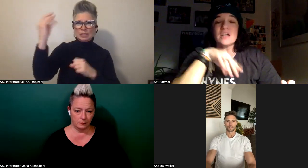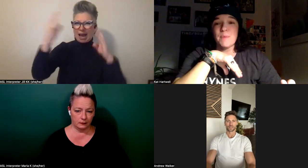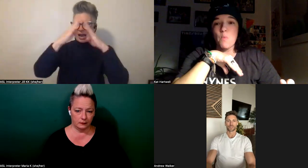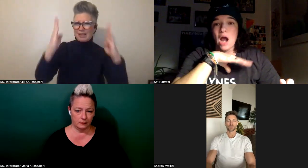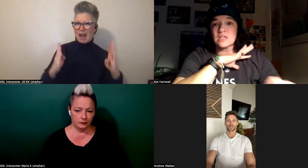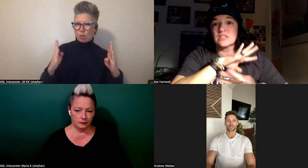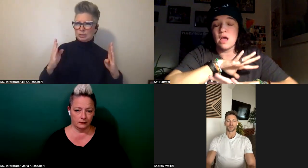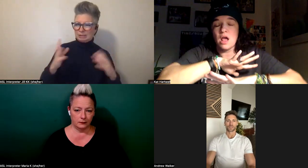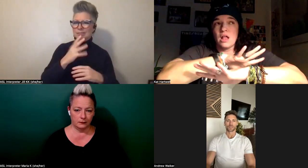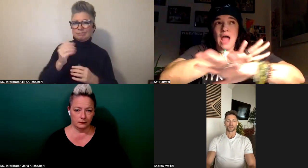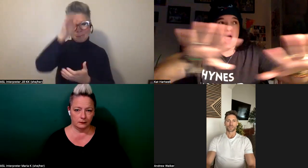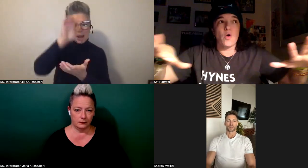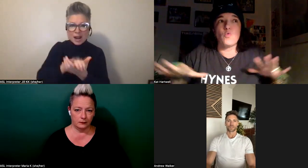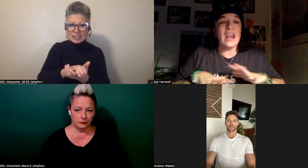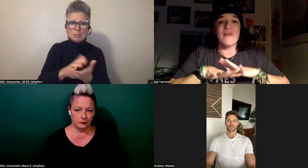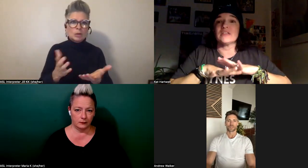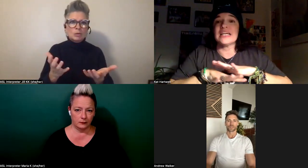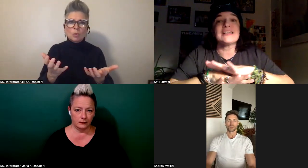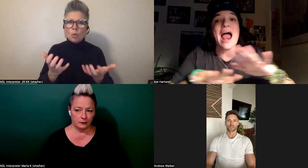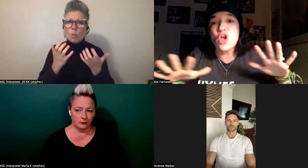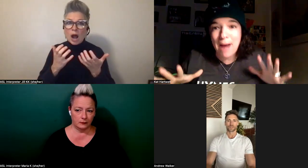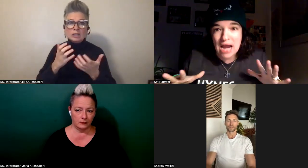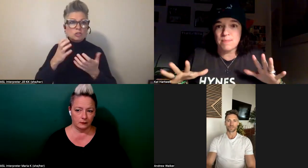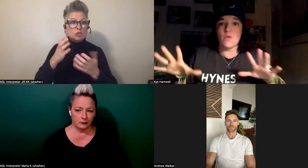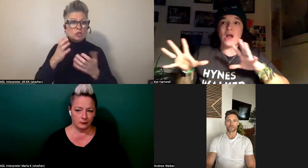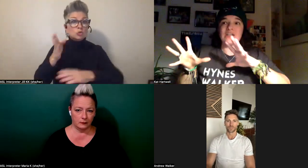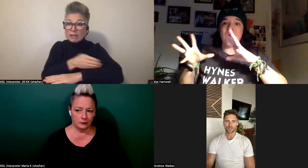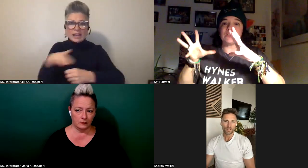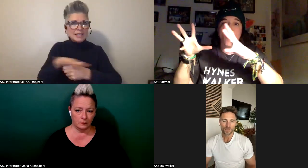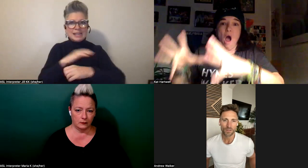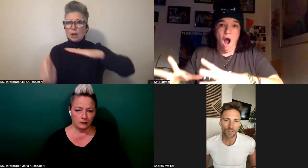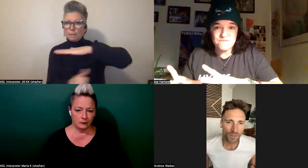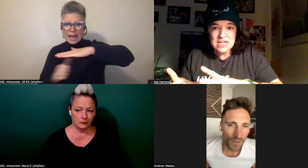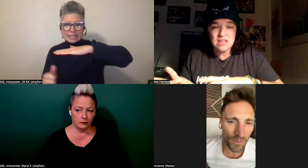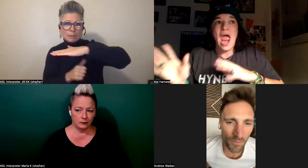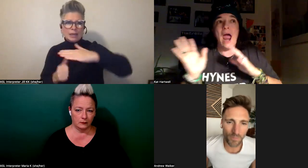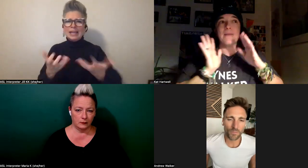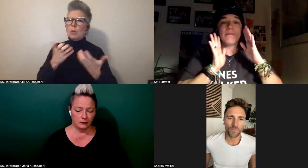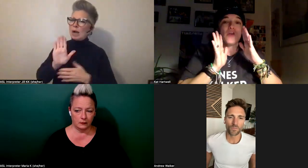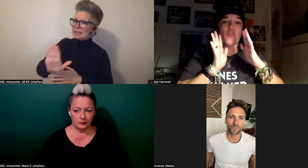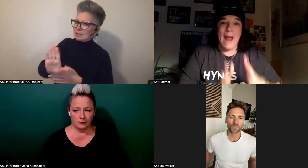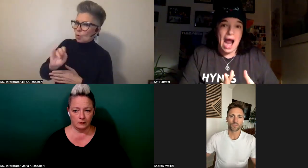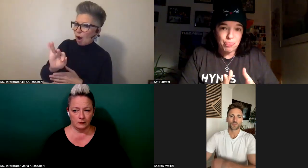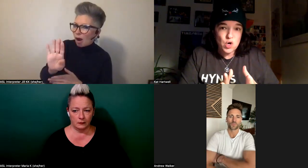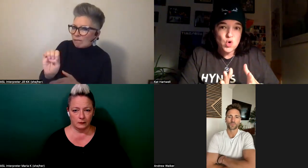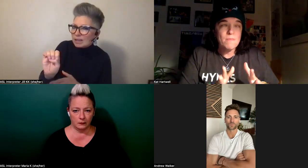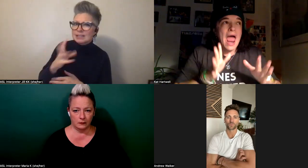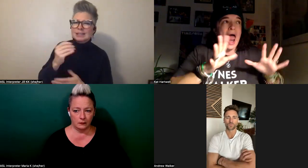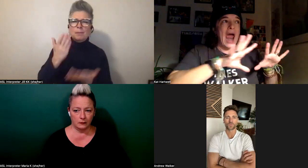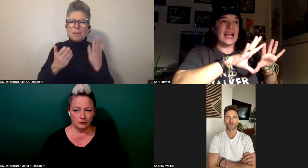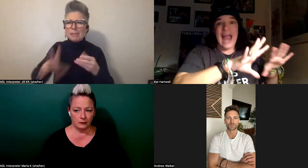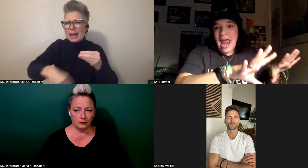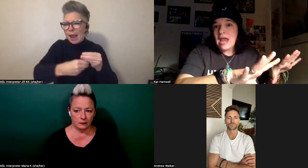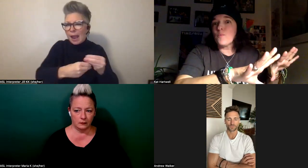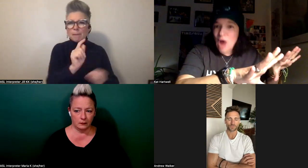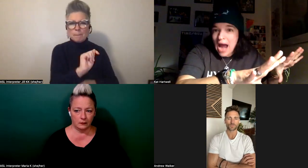And my husband wants to renovate the entire basement. He wants to have his own office and maybe another bathroom